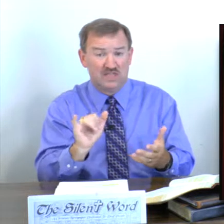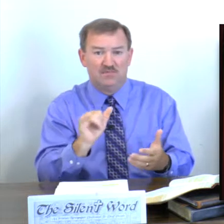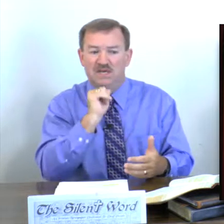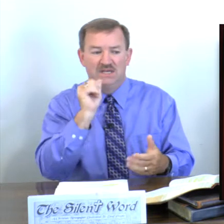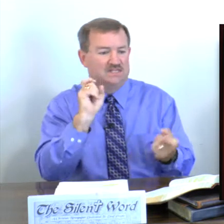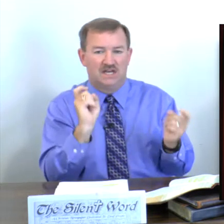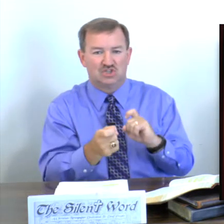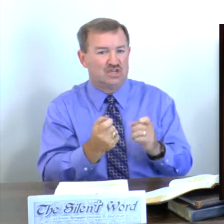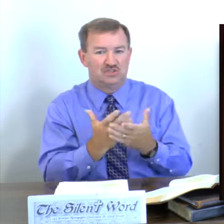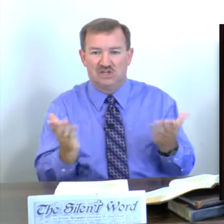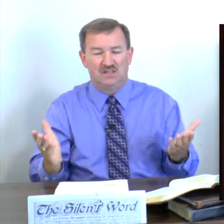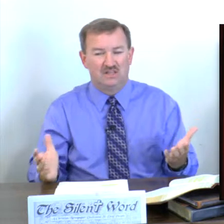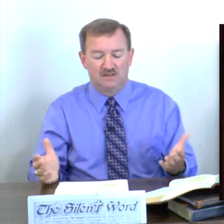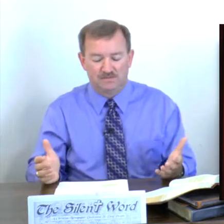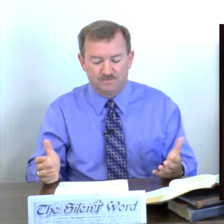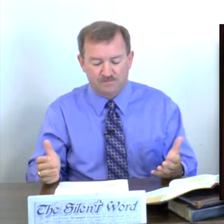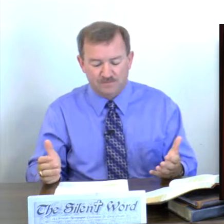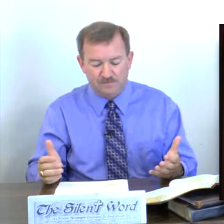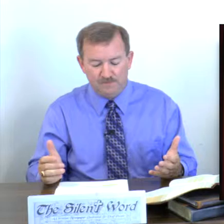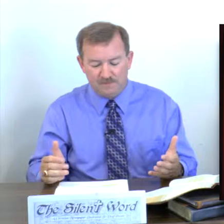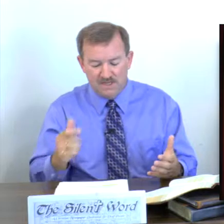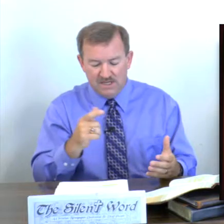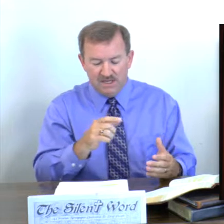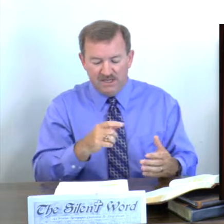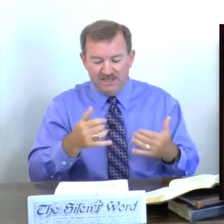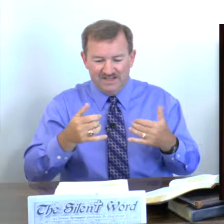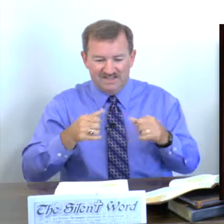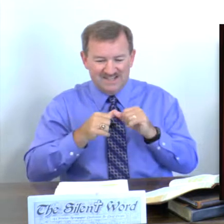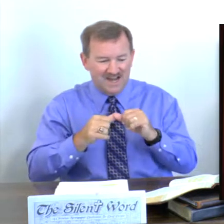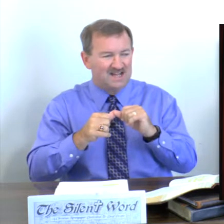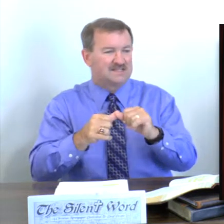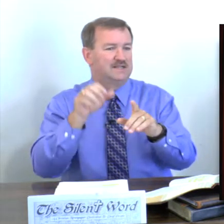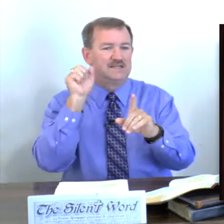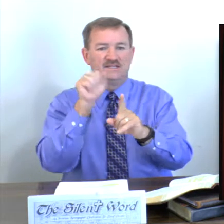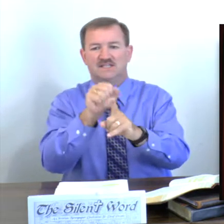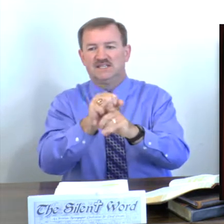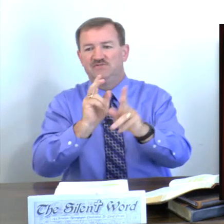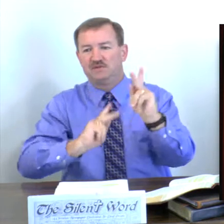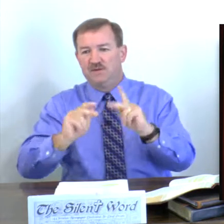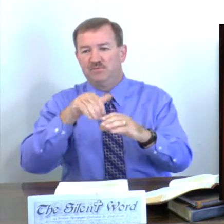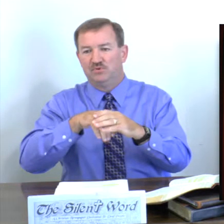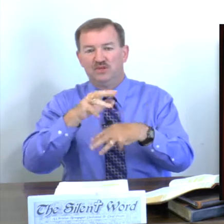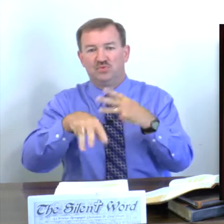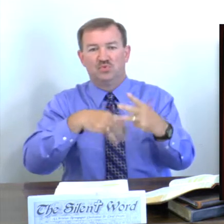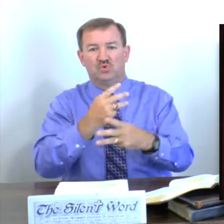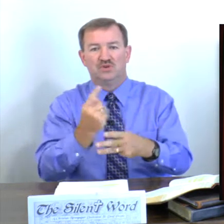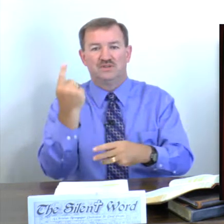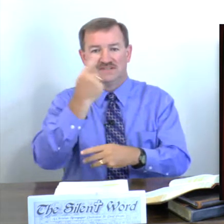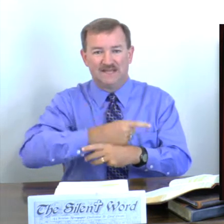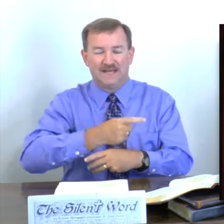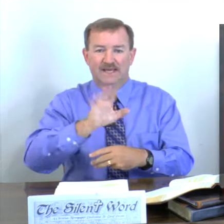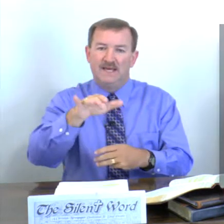same. He's not changed anything. He is constantly deceiving people in the world today.